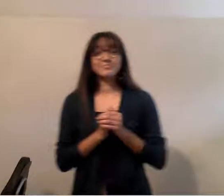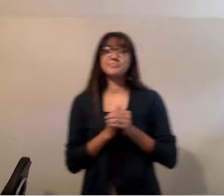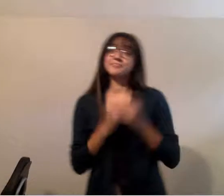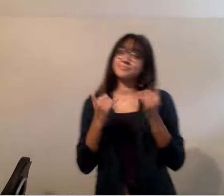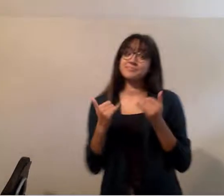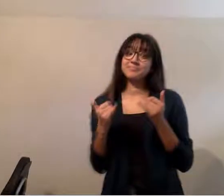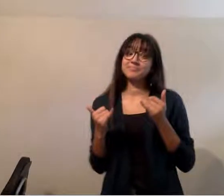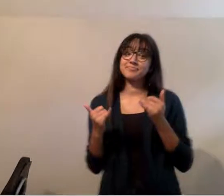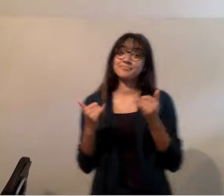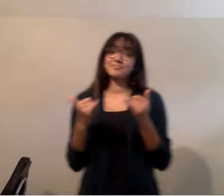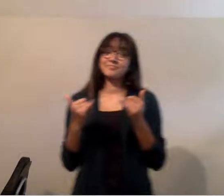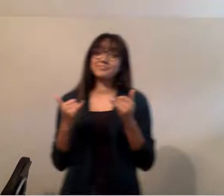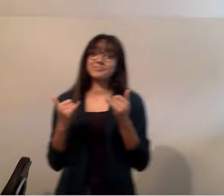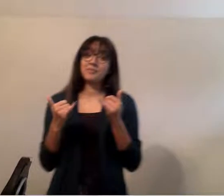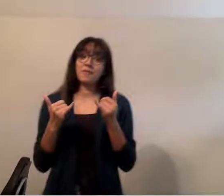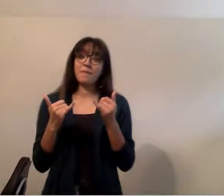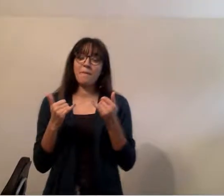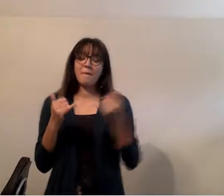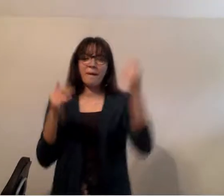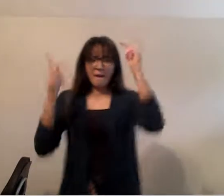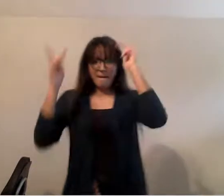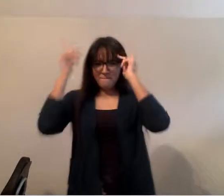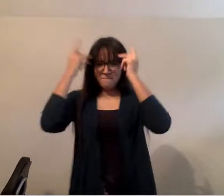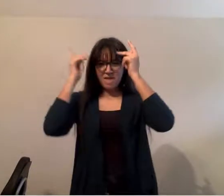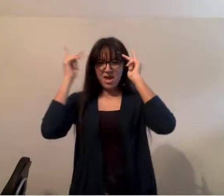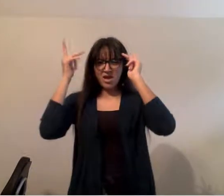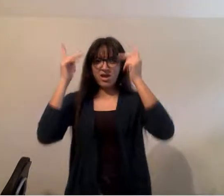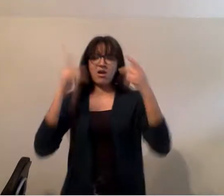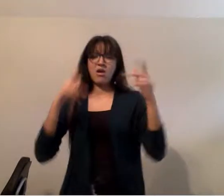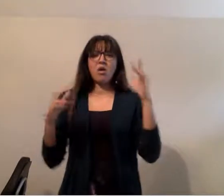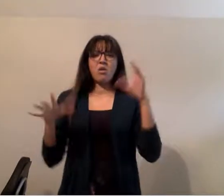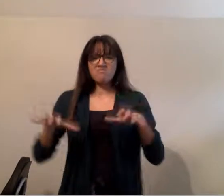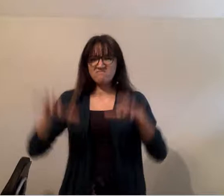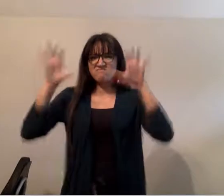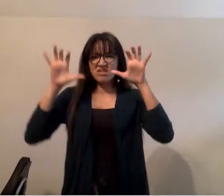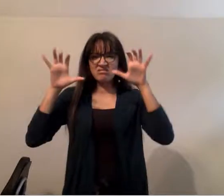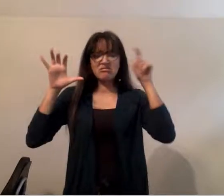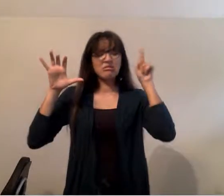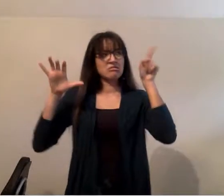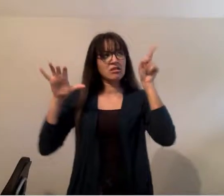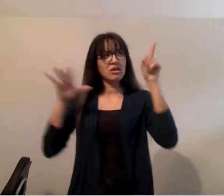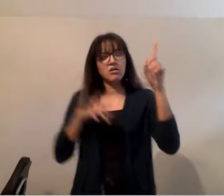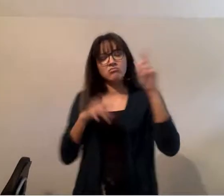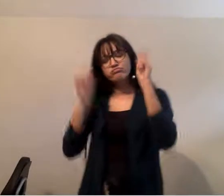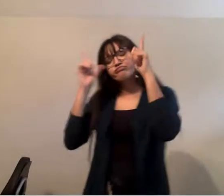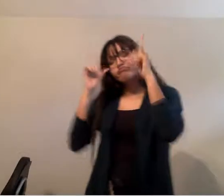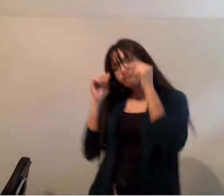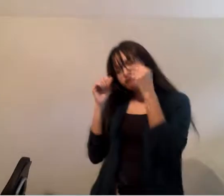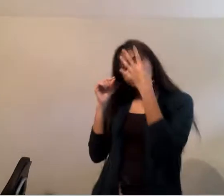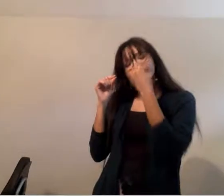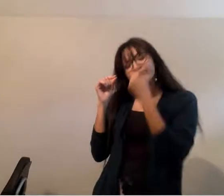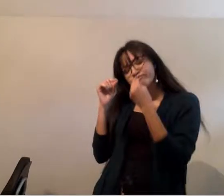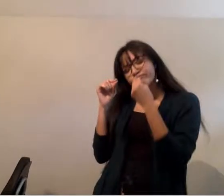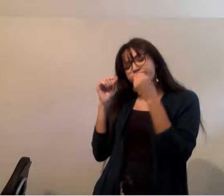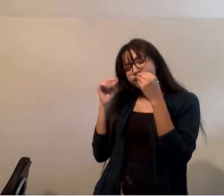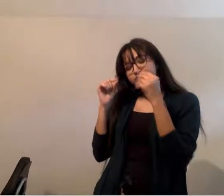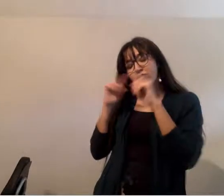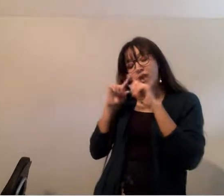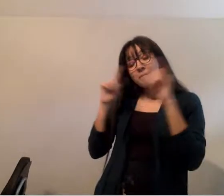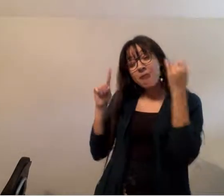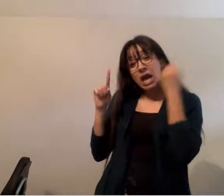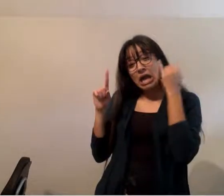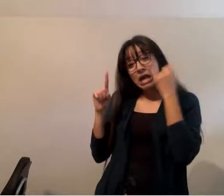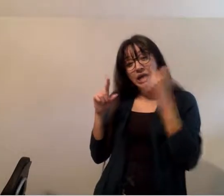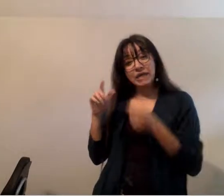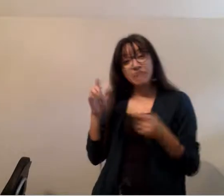Now, the panic monster is dormant most of the time, but he suddenly wakes up anytime a deadline gets